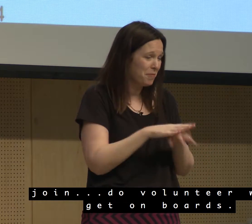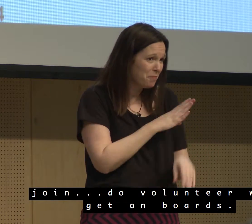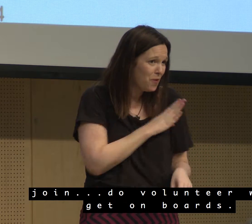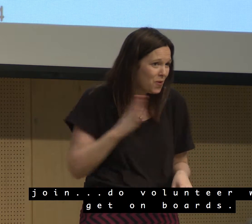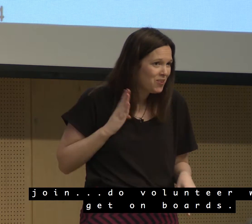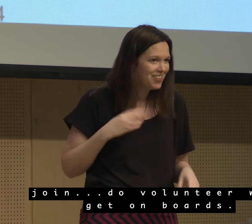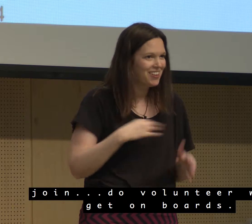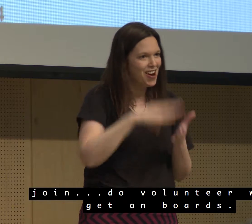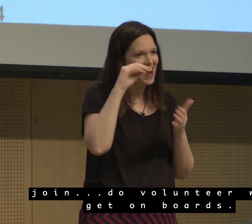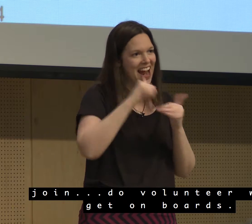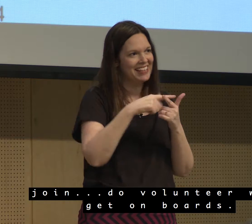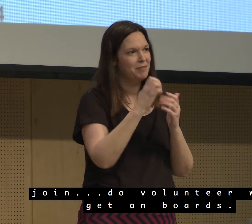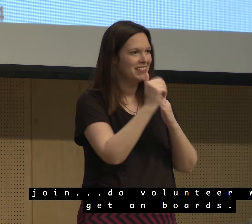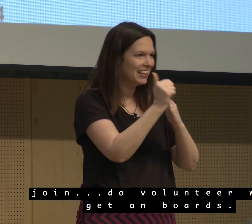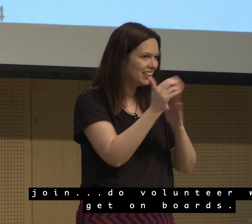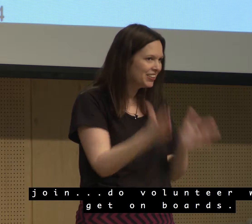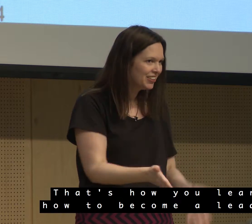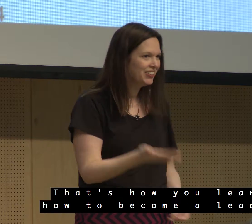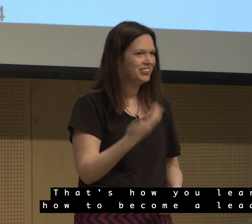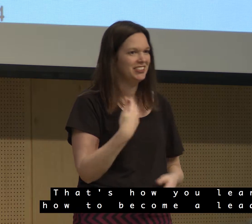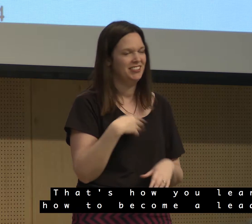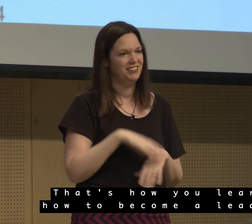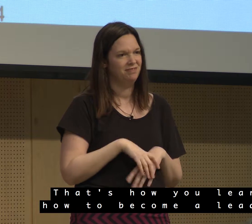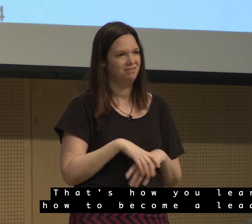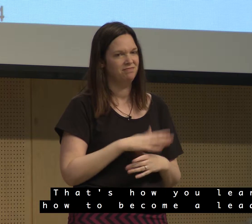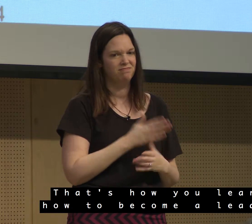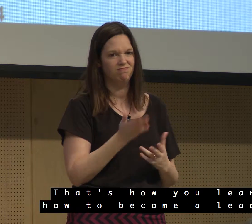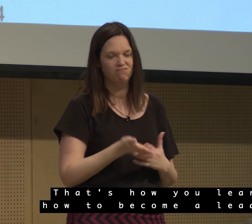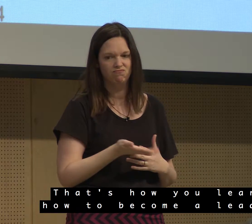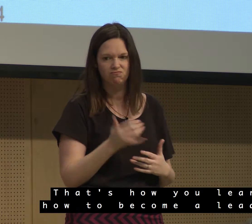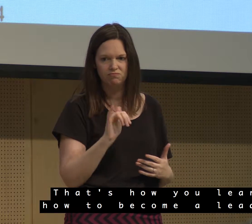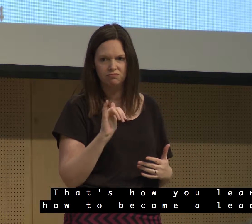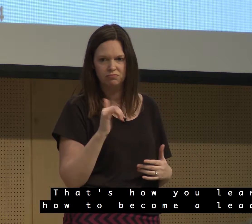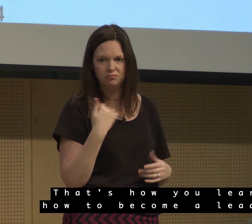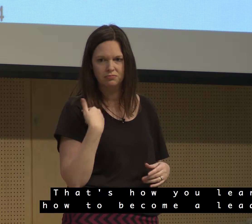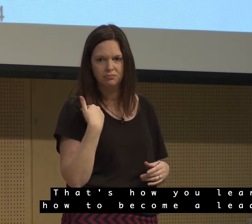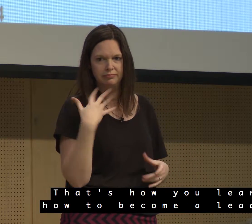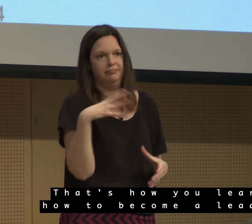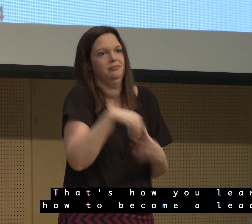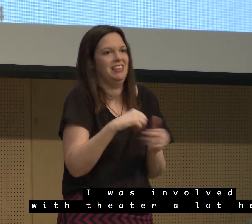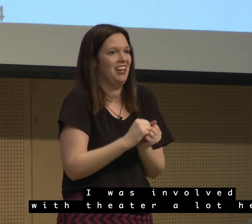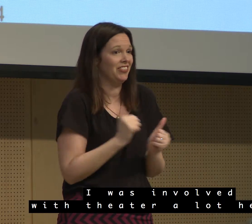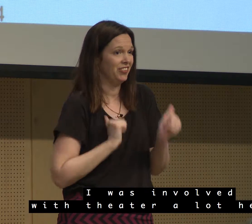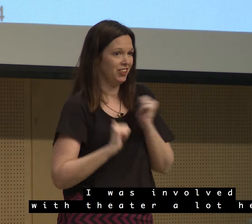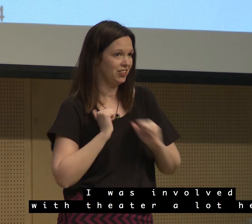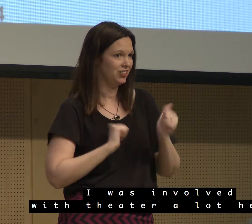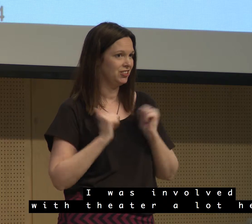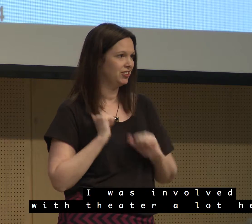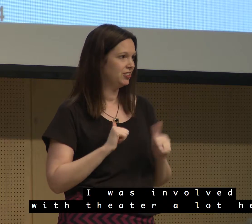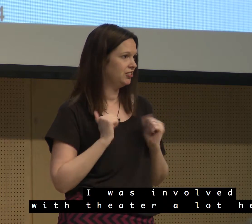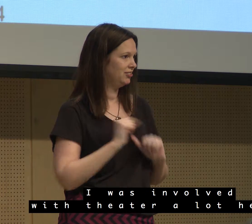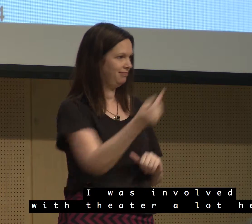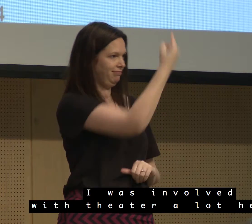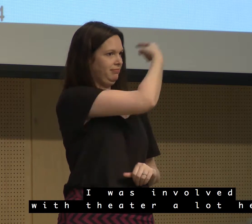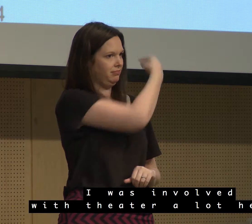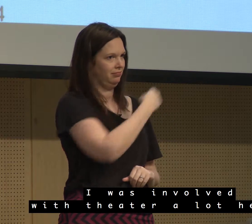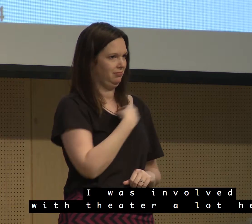volunteer work, get on boards. That's how you learn how to become a leader. I was involved with theater a lot